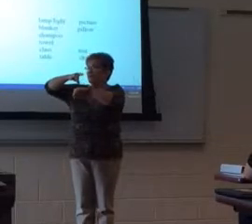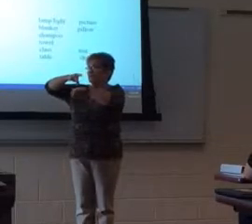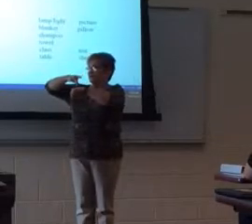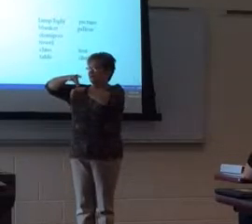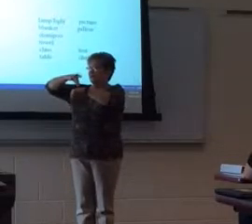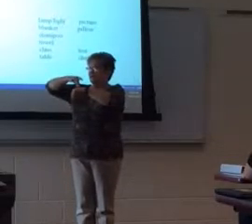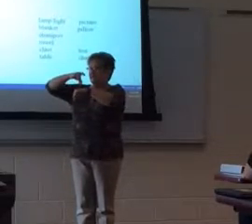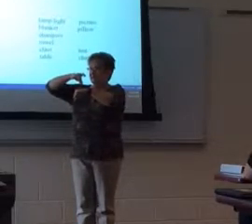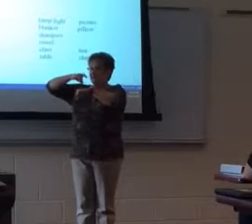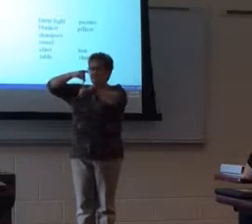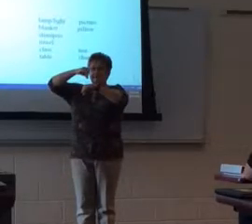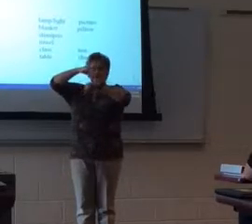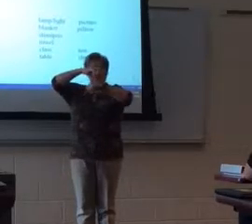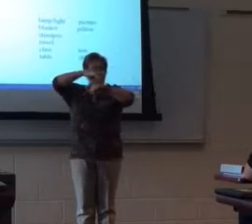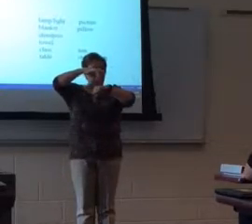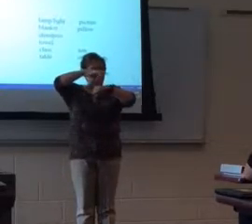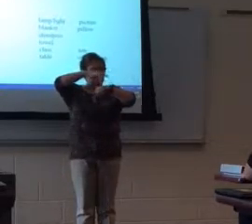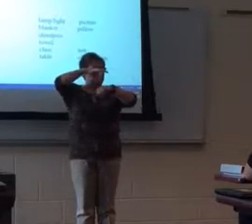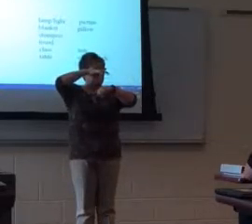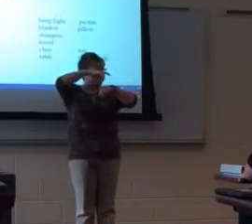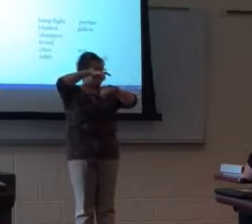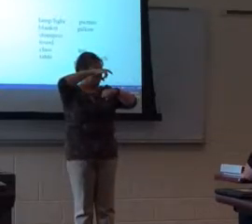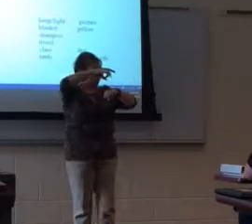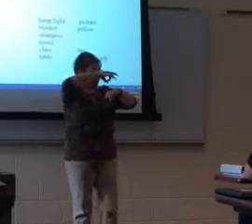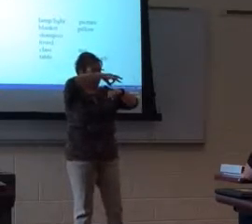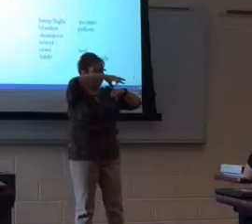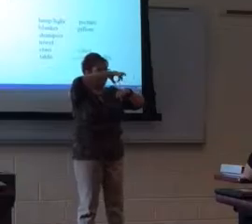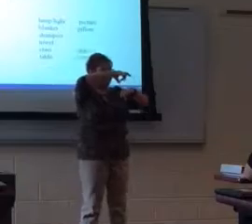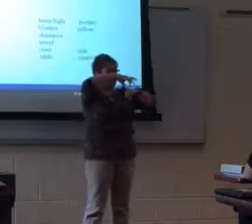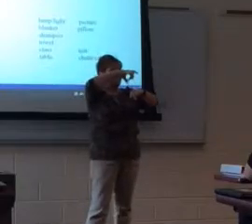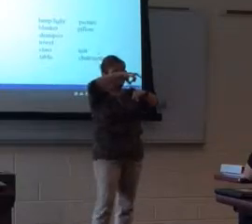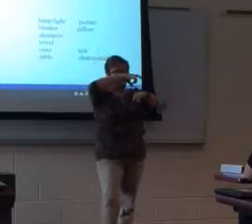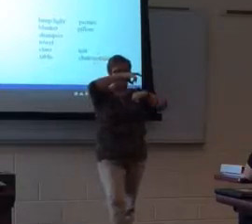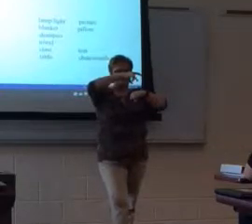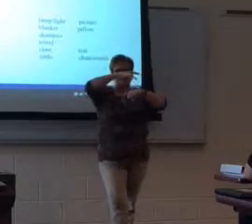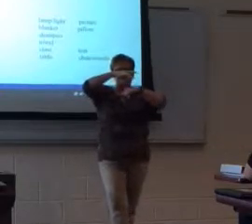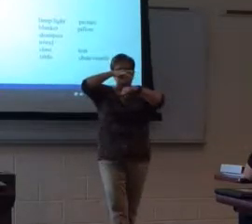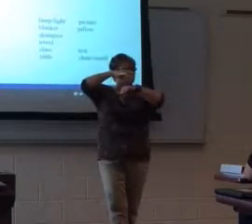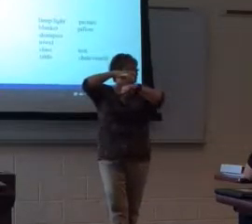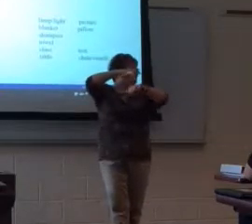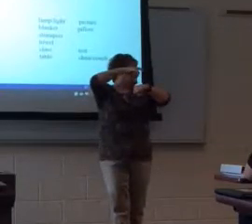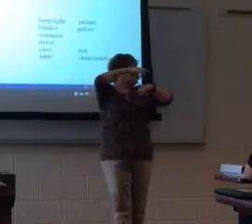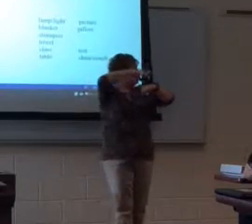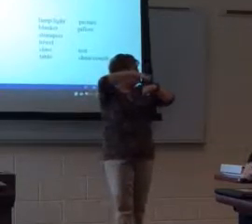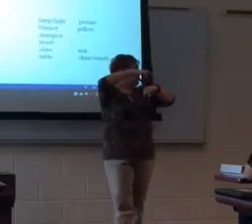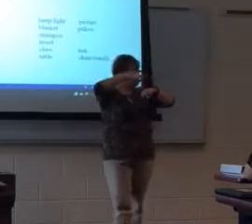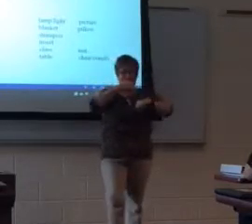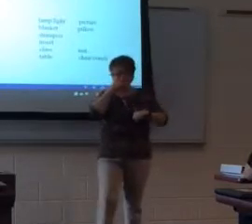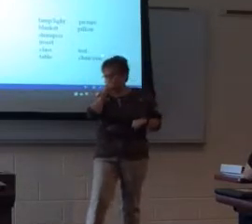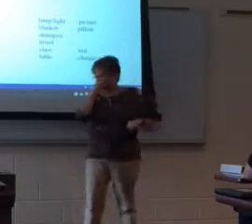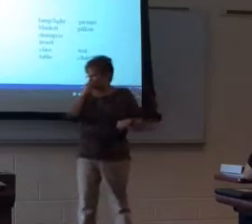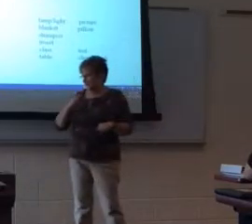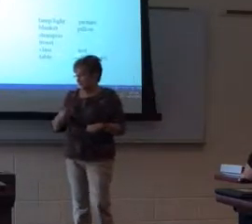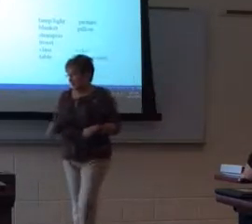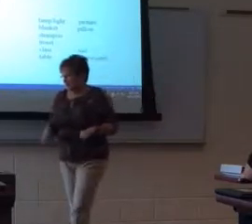it. Kind of thump it. Okay? Pumpkin. Pumpkin.